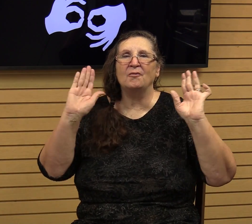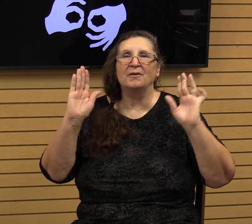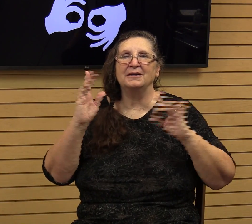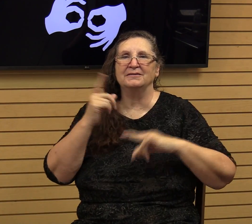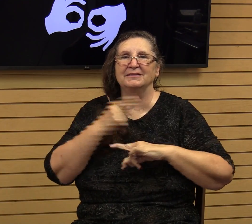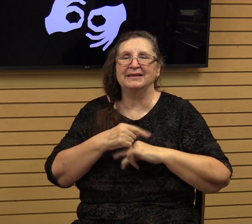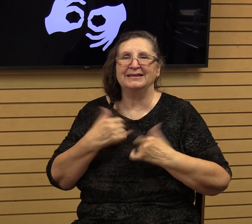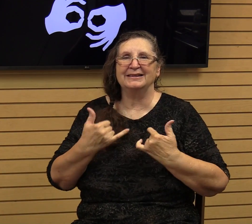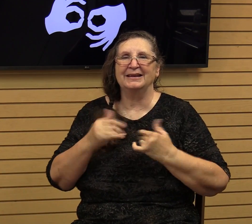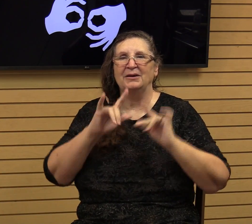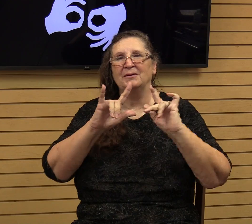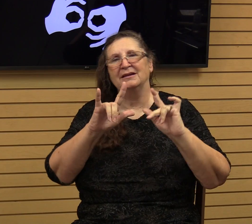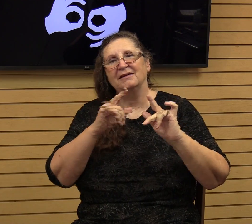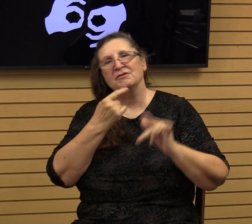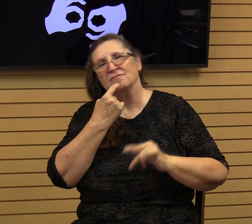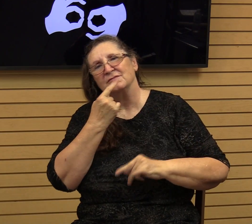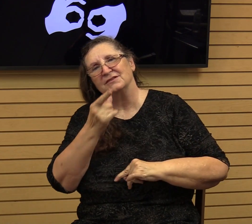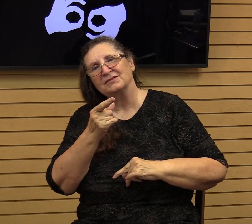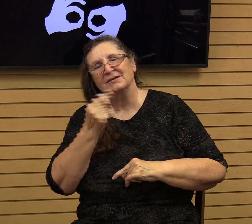We love you. We miss you. We'll see you soon.